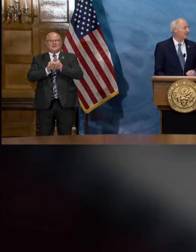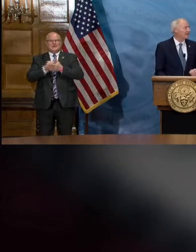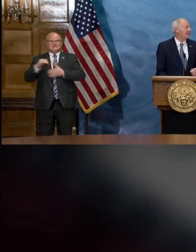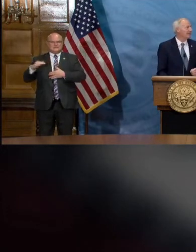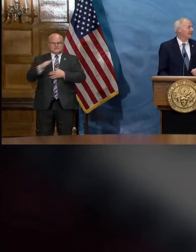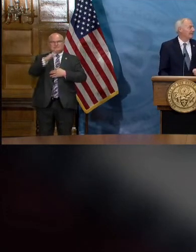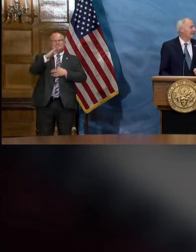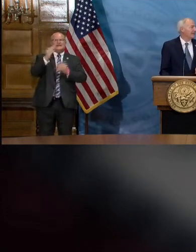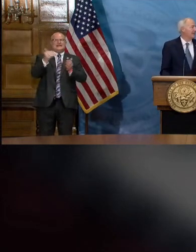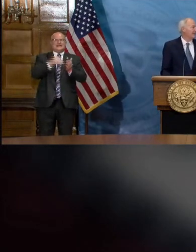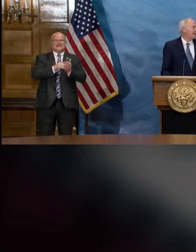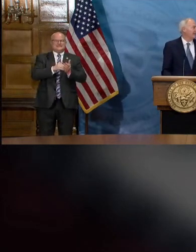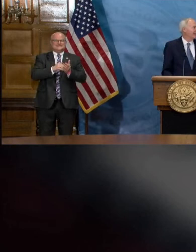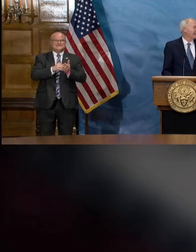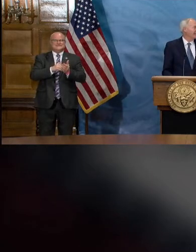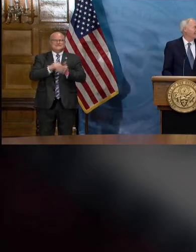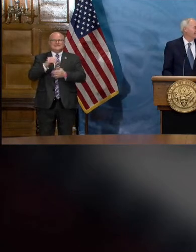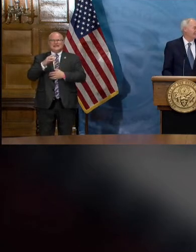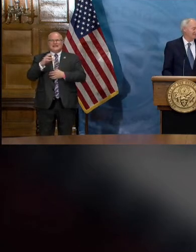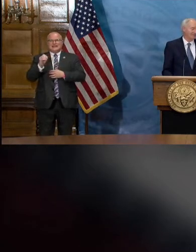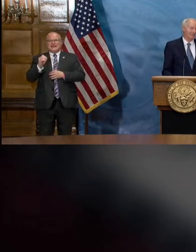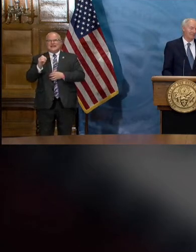picks up again,